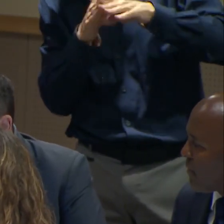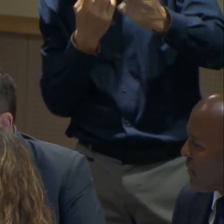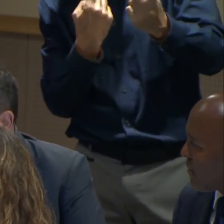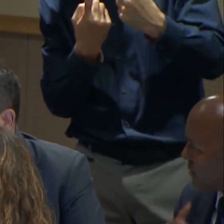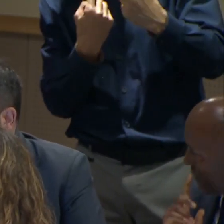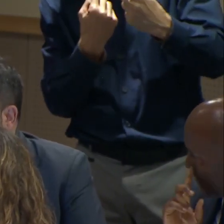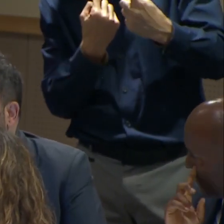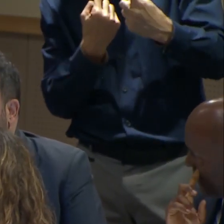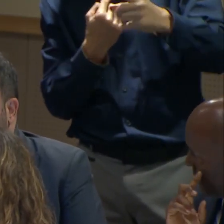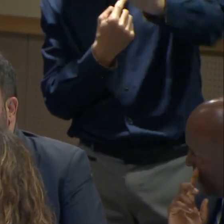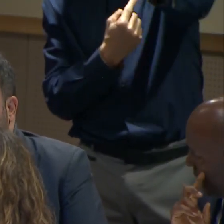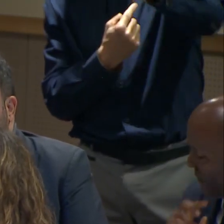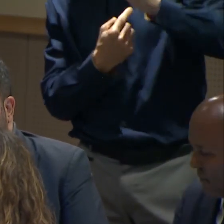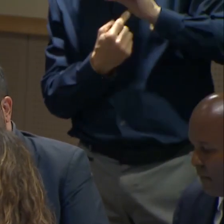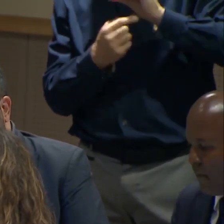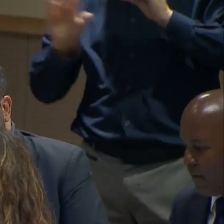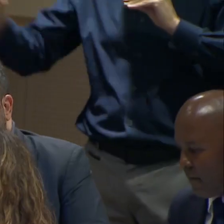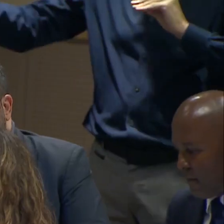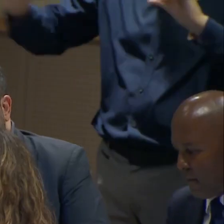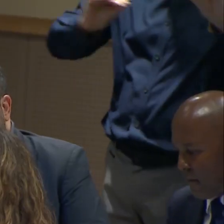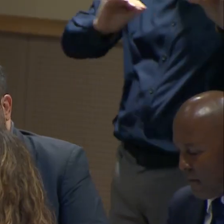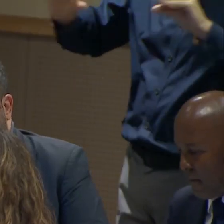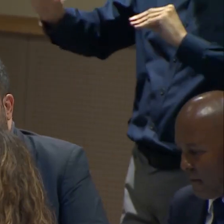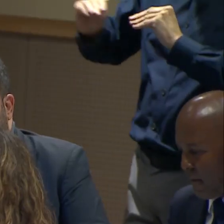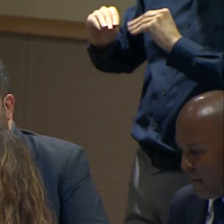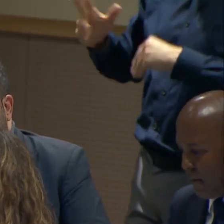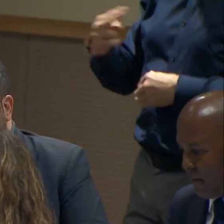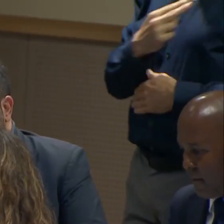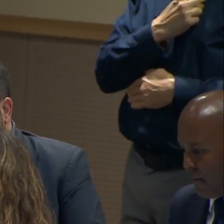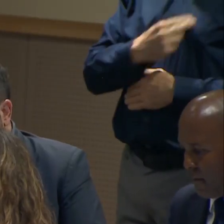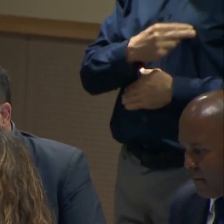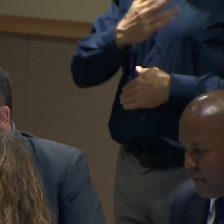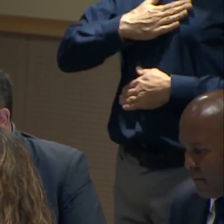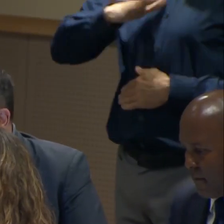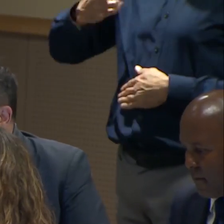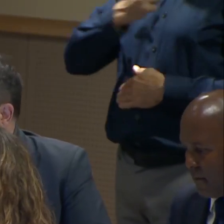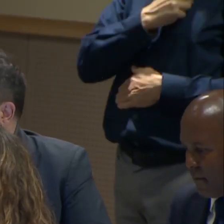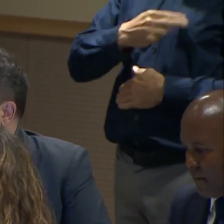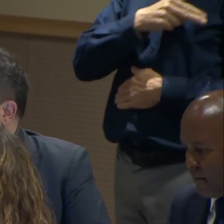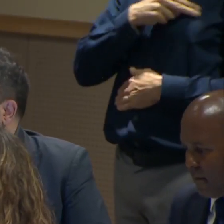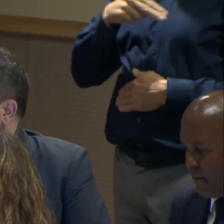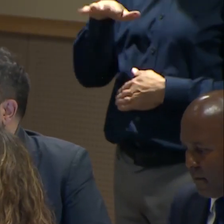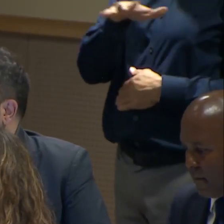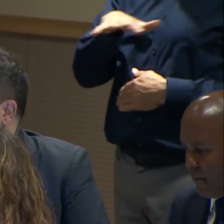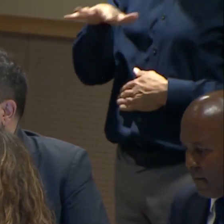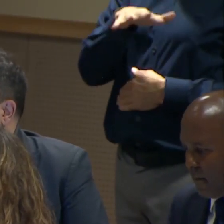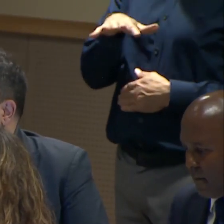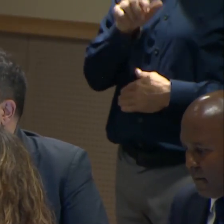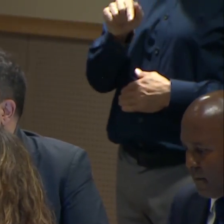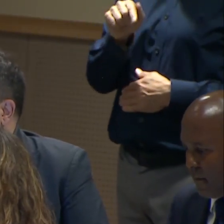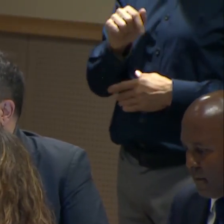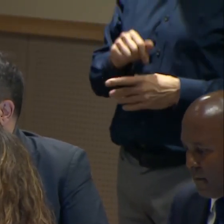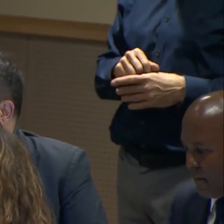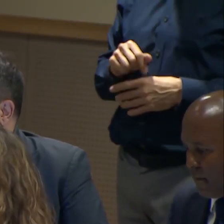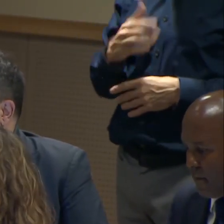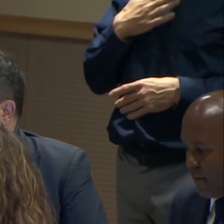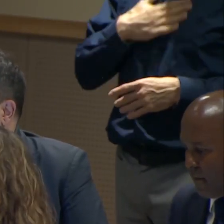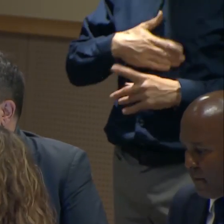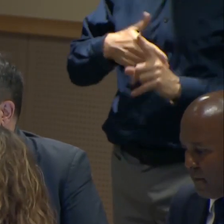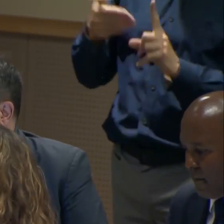mentioning my country, Malta, before passing on to our Deputy Ambassador, I'd also like to recognize in the room with